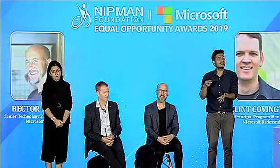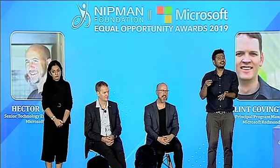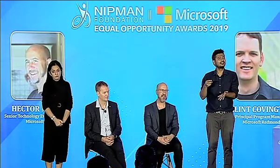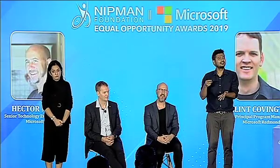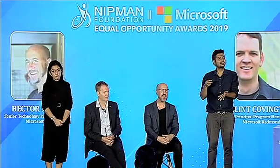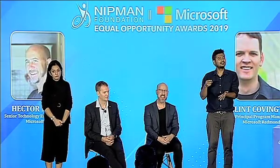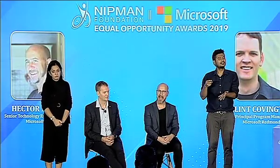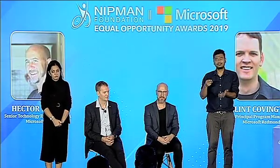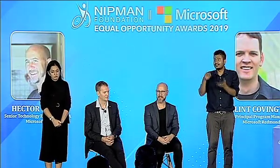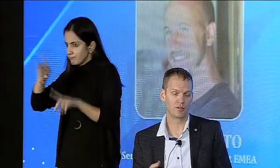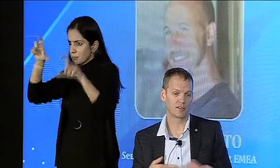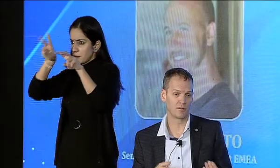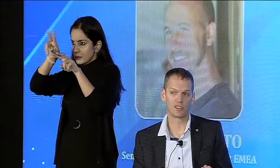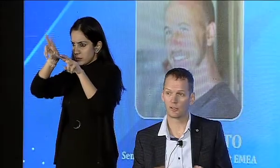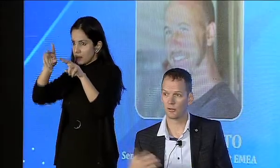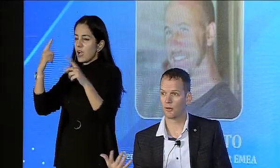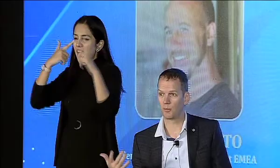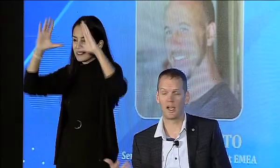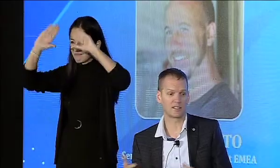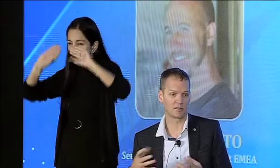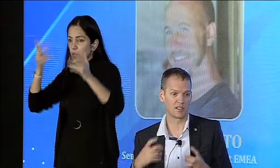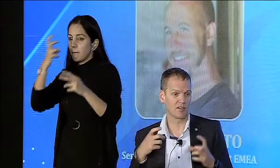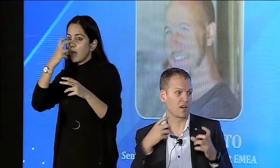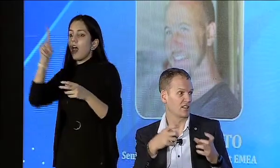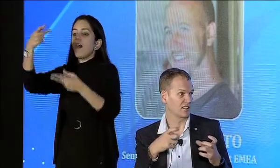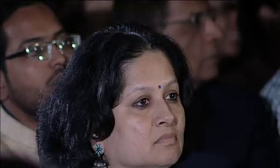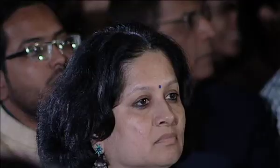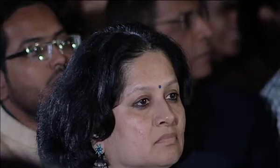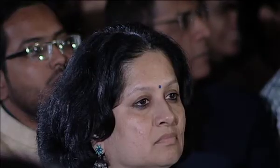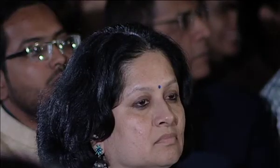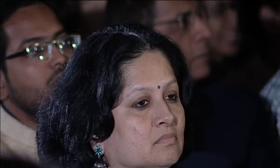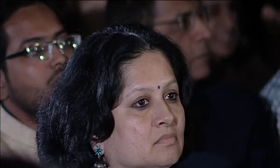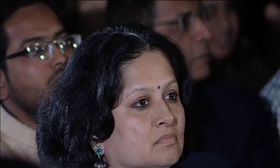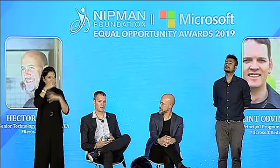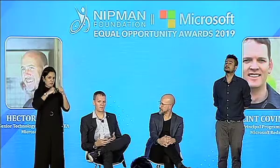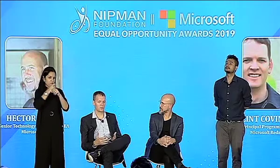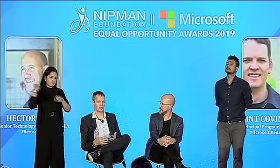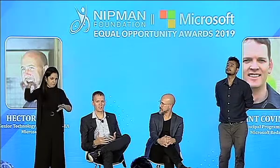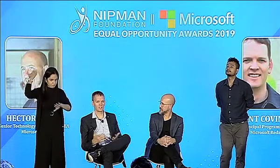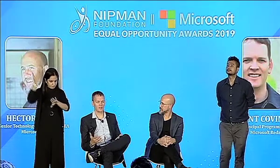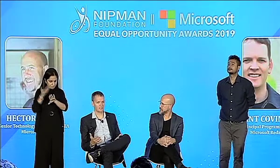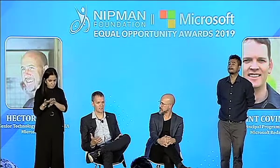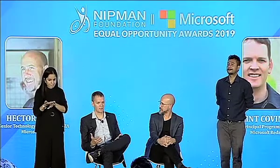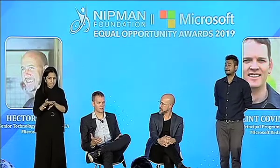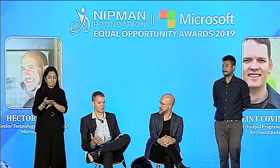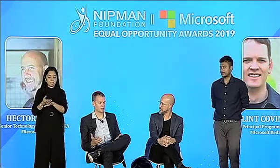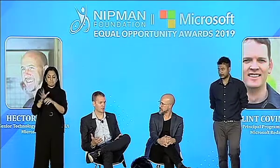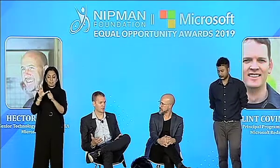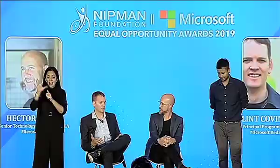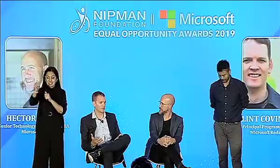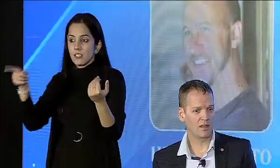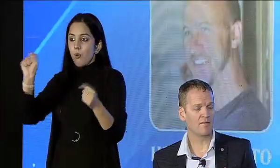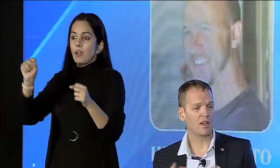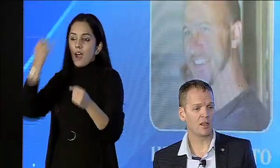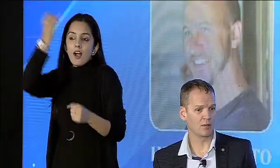Clint Covington, Principal Program Manager, Microsoft Redmond, explaining how technology is empowering